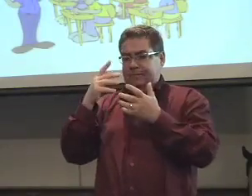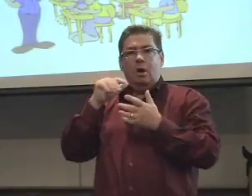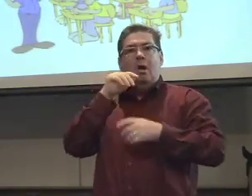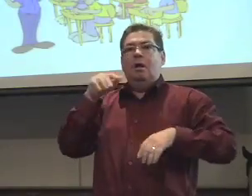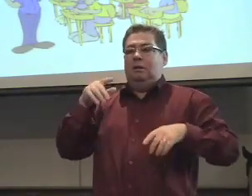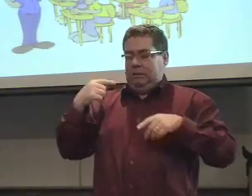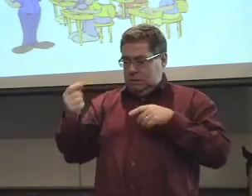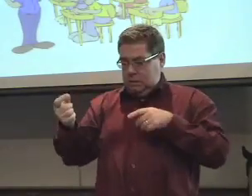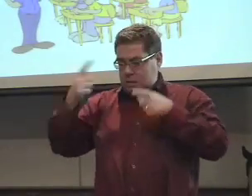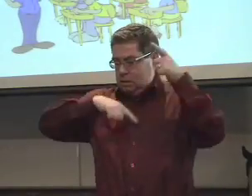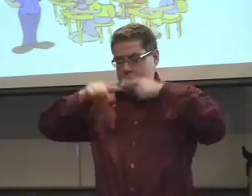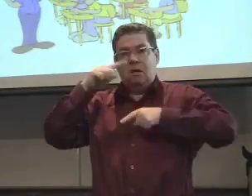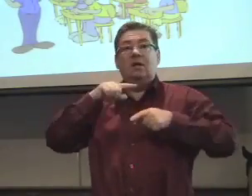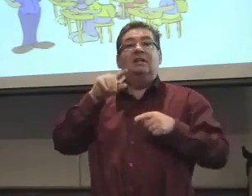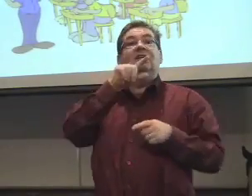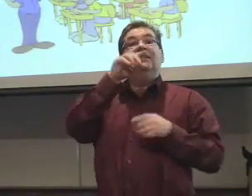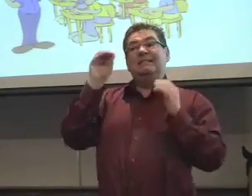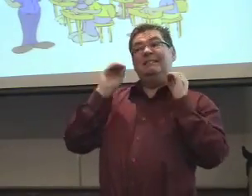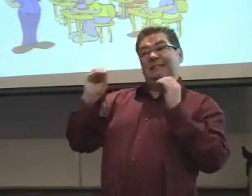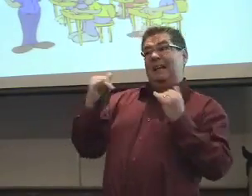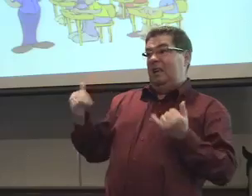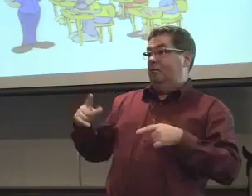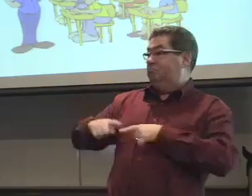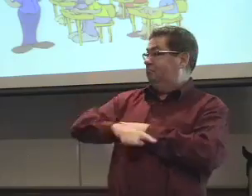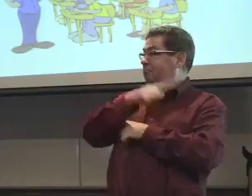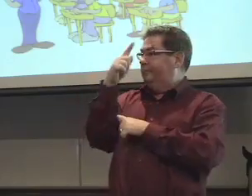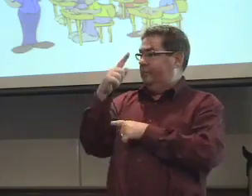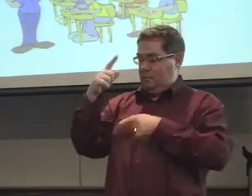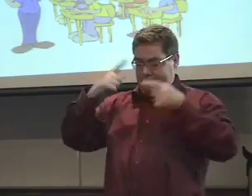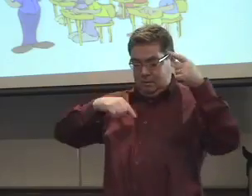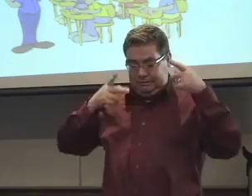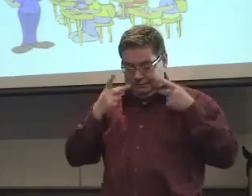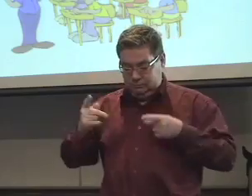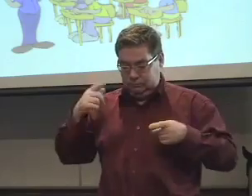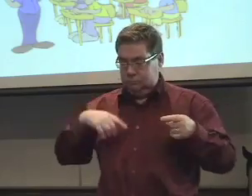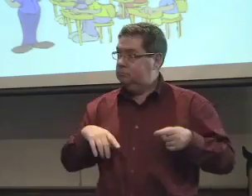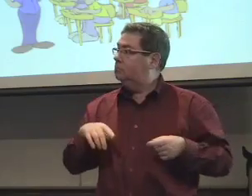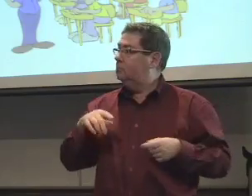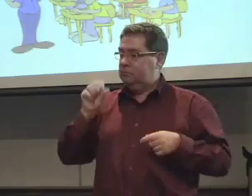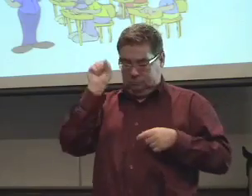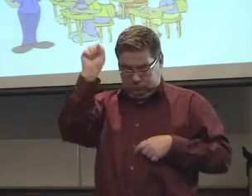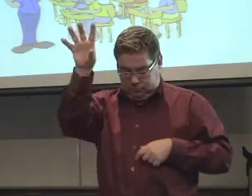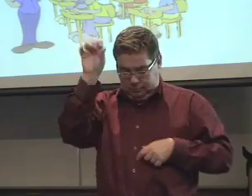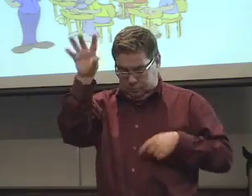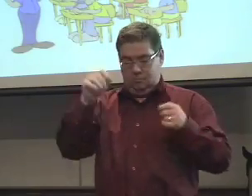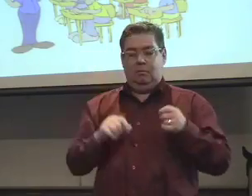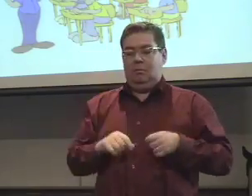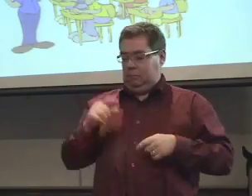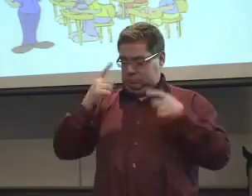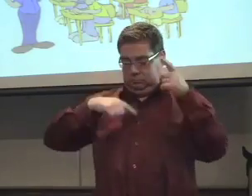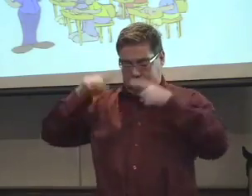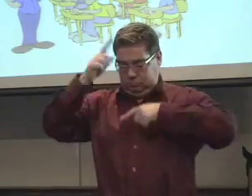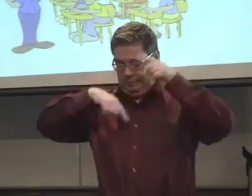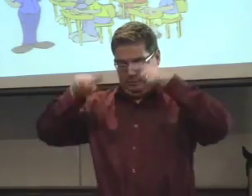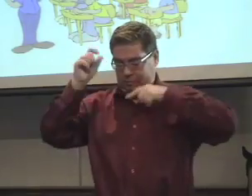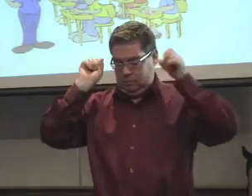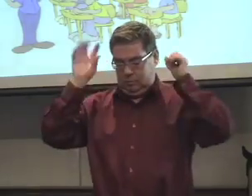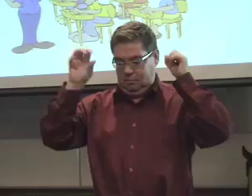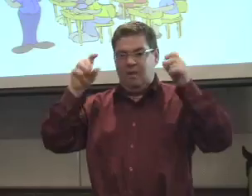Deaf children have taught to be very passive in their reading. They see the word, they sign it. See it, they sign it. This is a very passive. I'm just